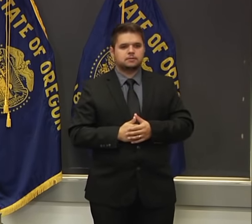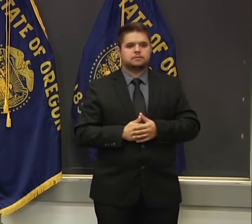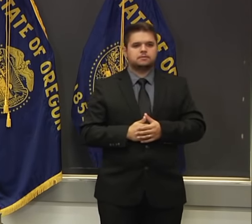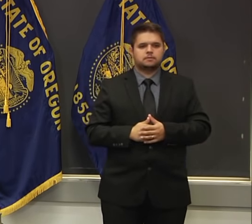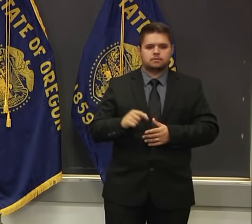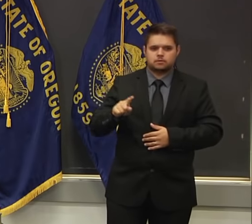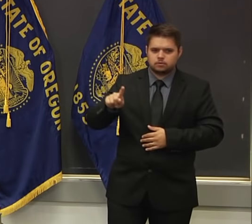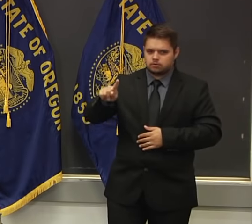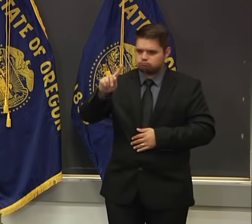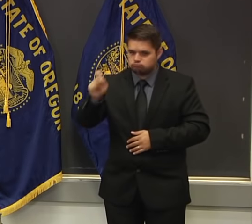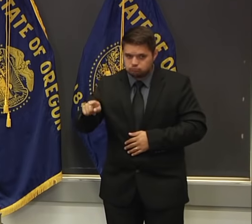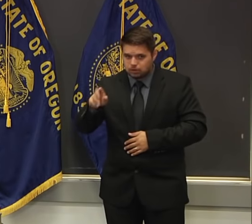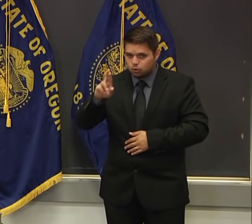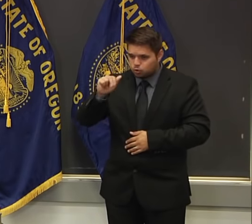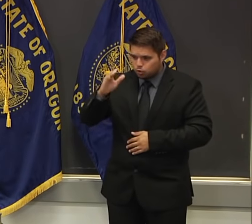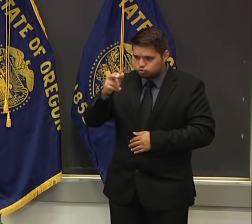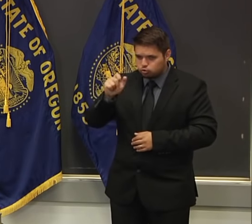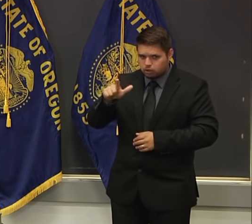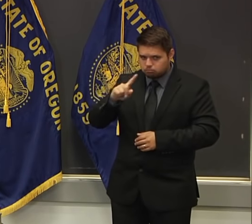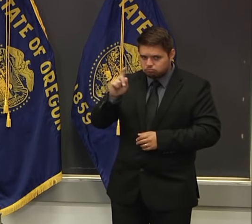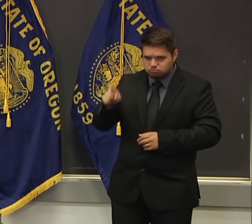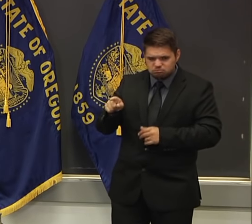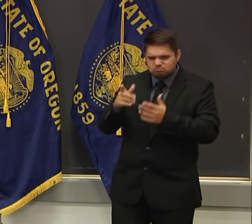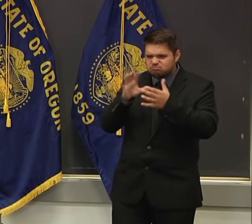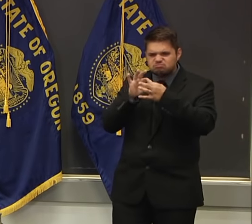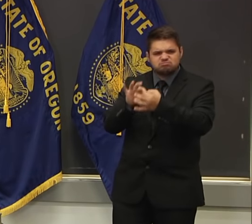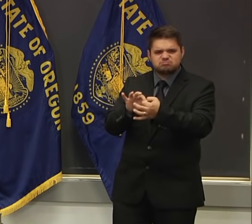do we know about the long-term health effects of the smoke?